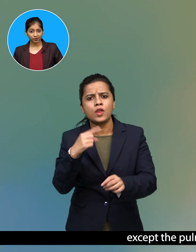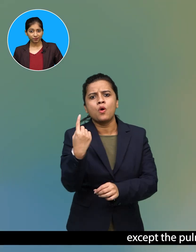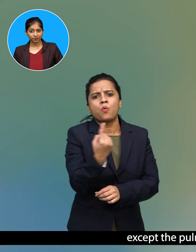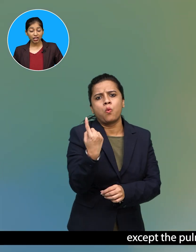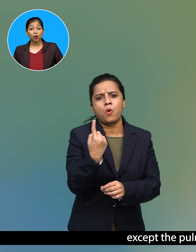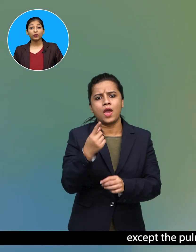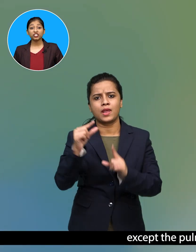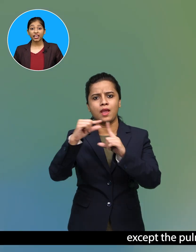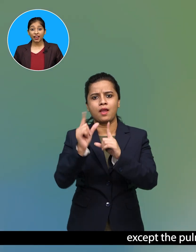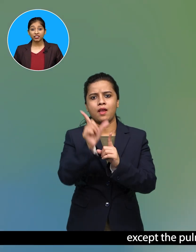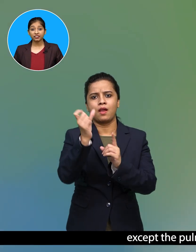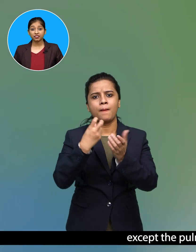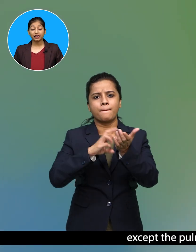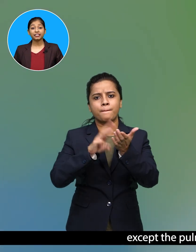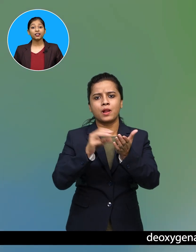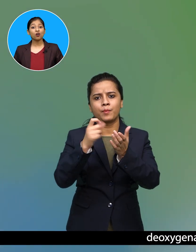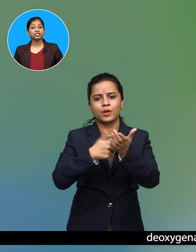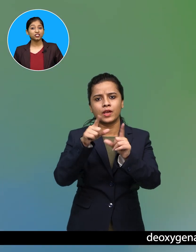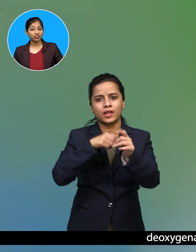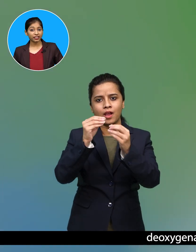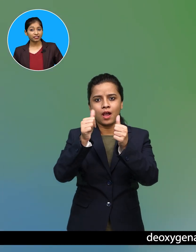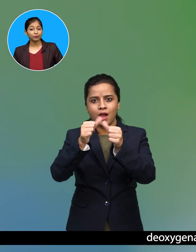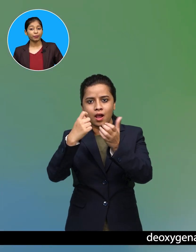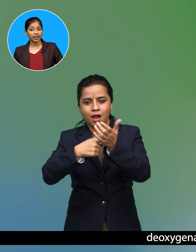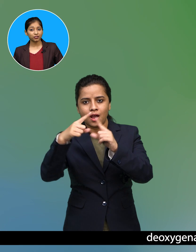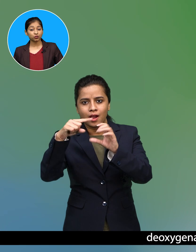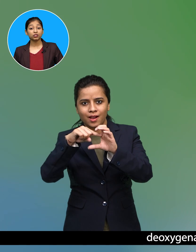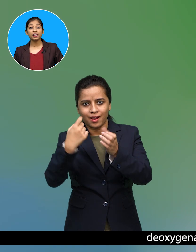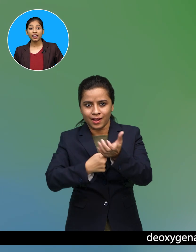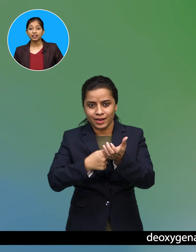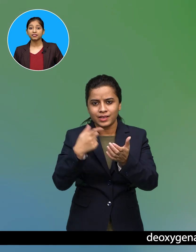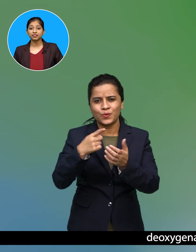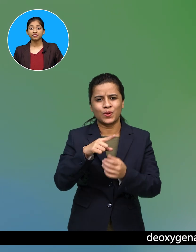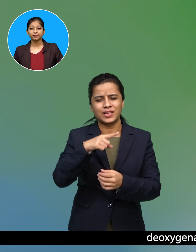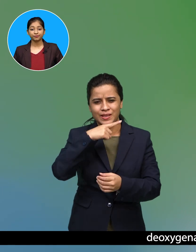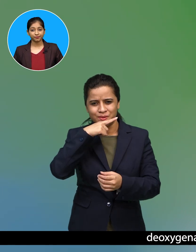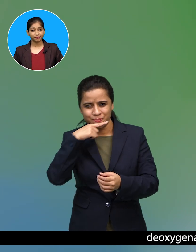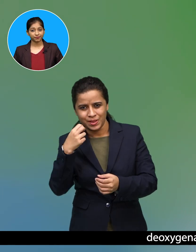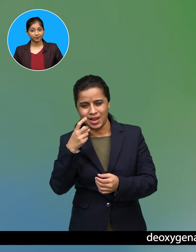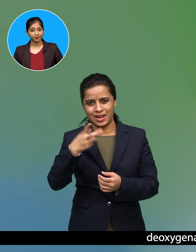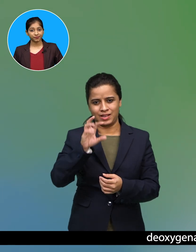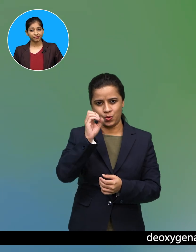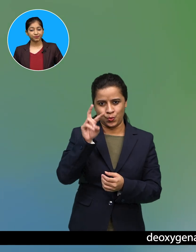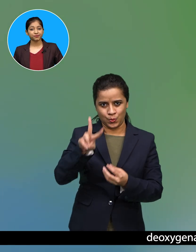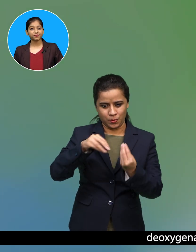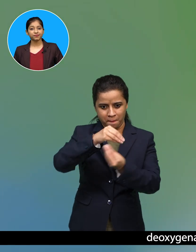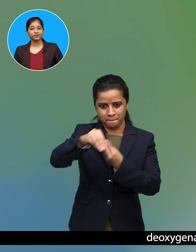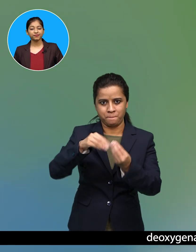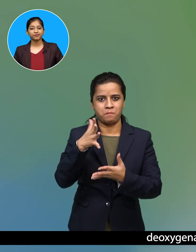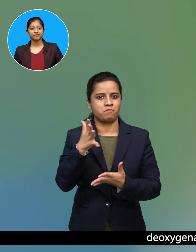artery, which carries deoxygenated blood to the lungs.